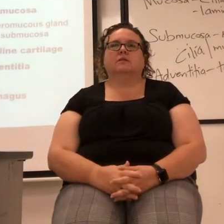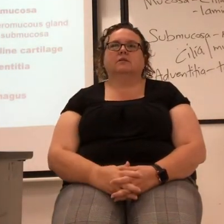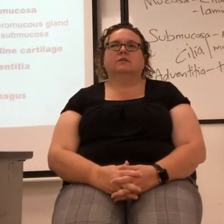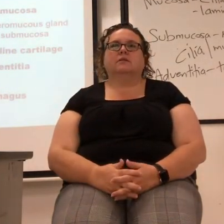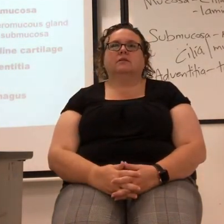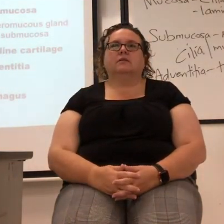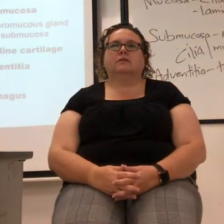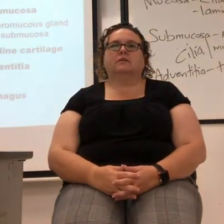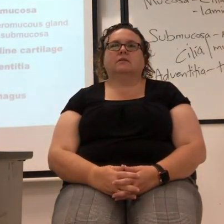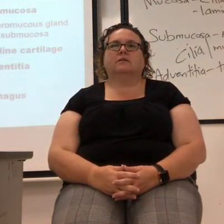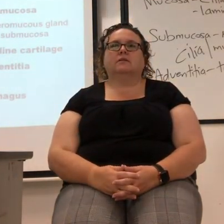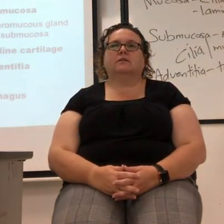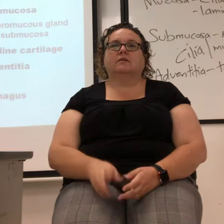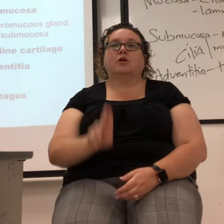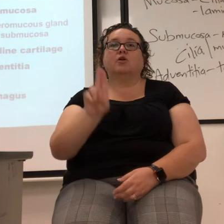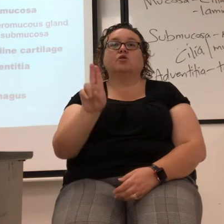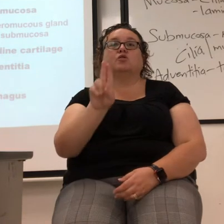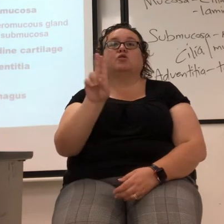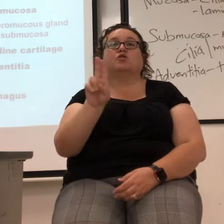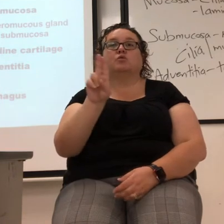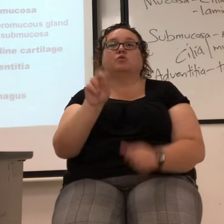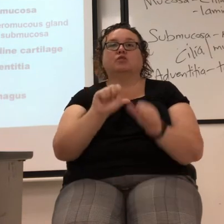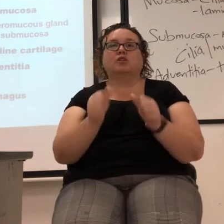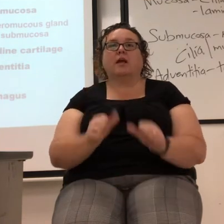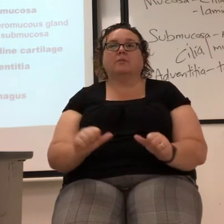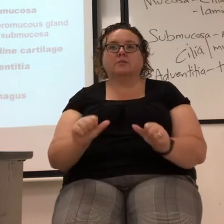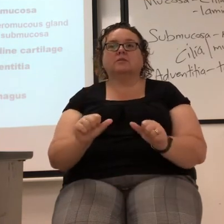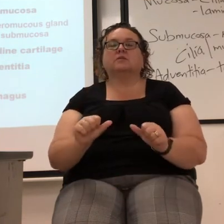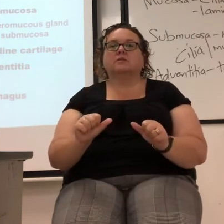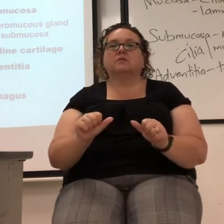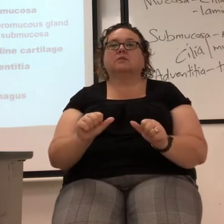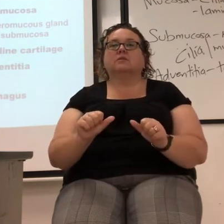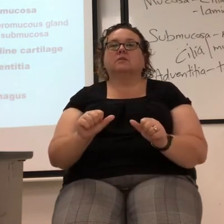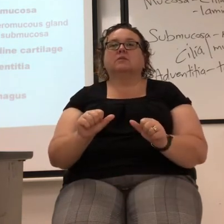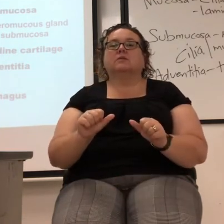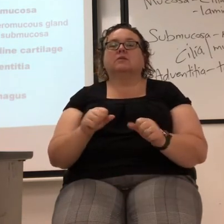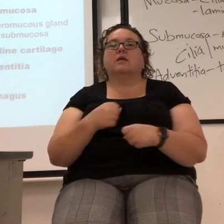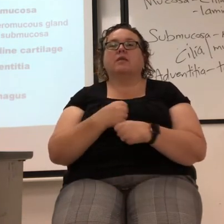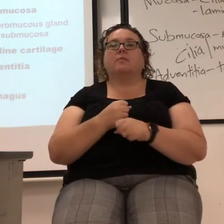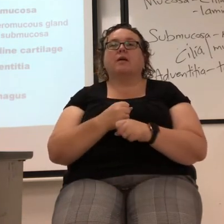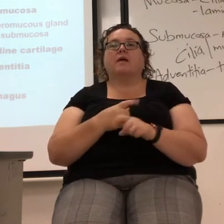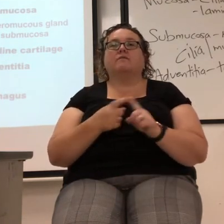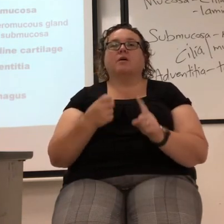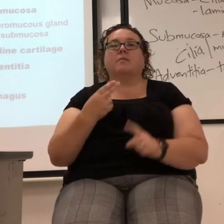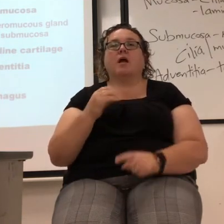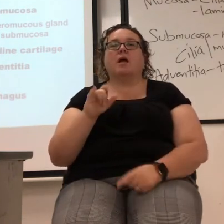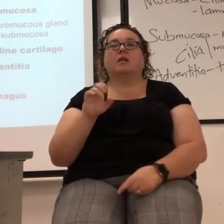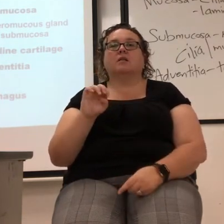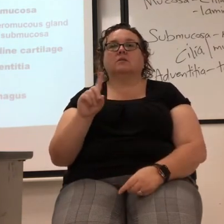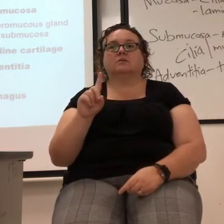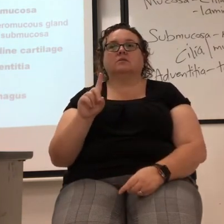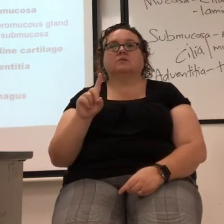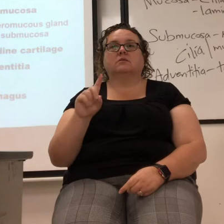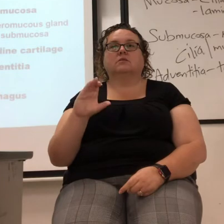They're U-shaped. They're made out of hyaline cartilage.